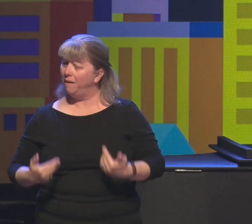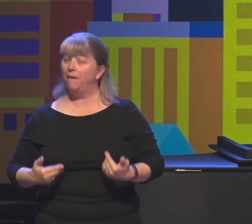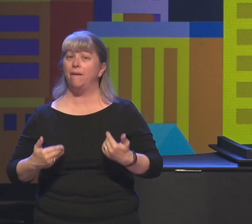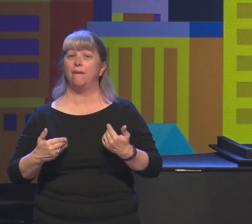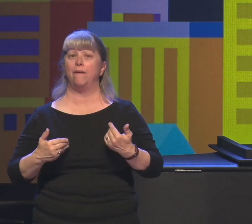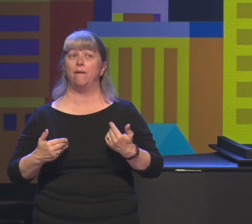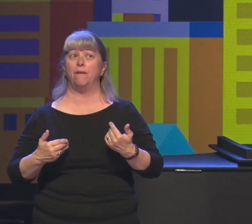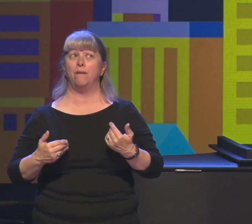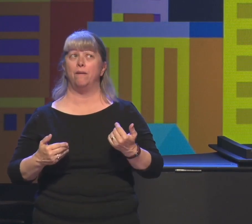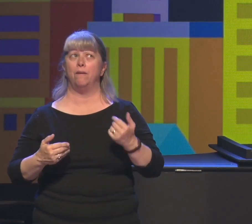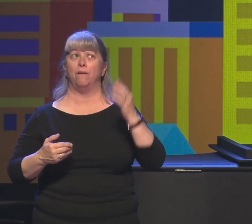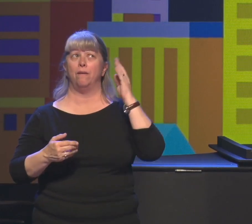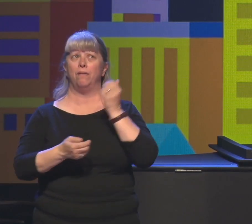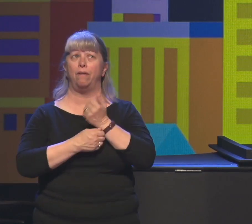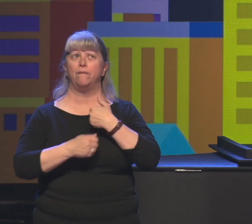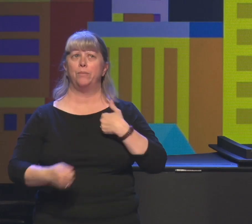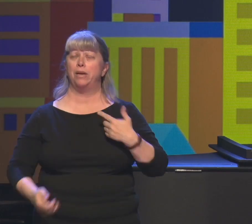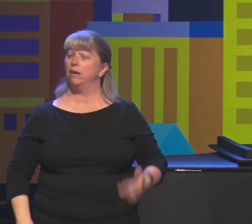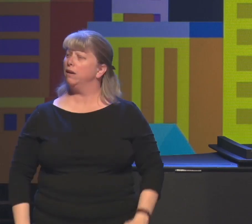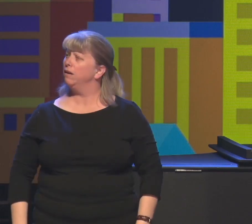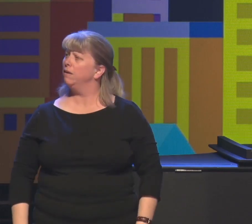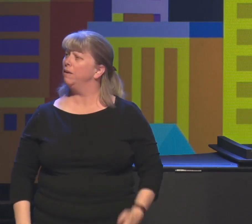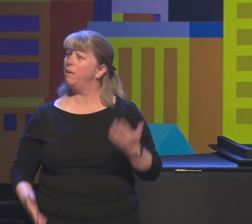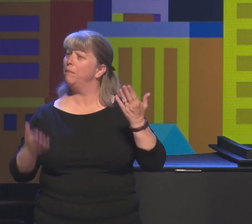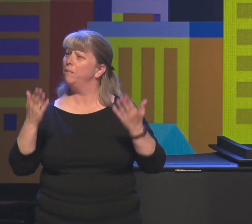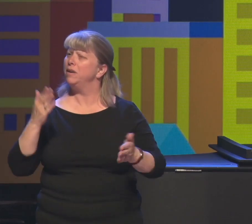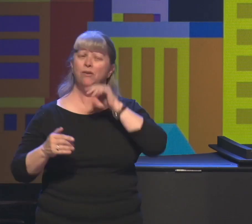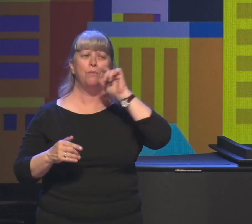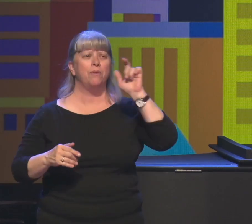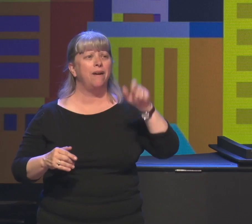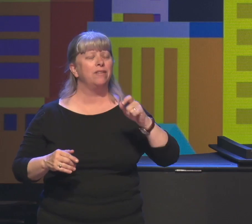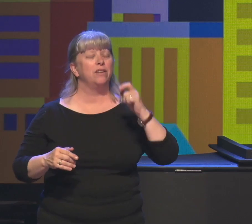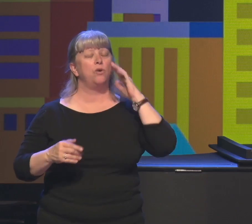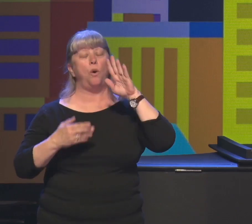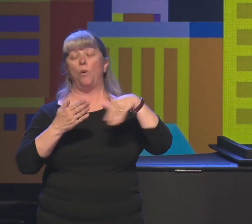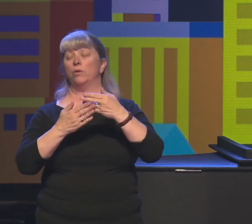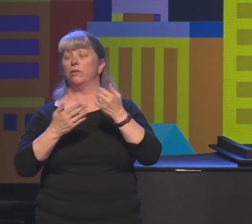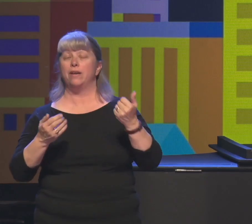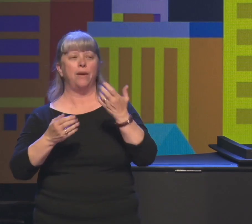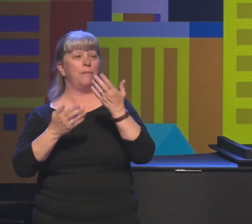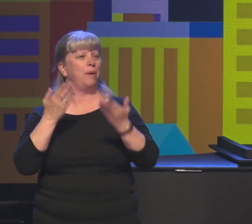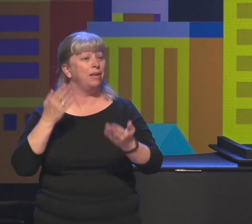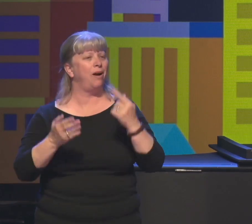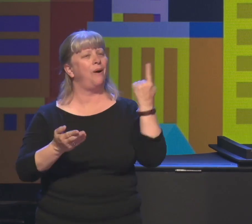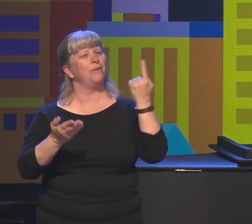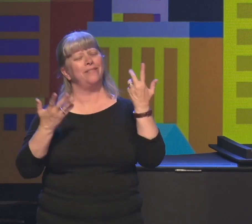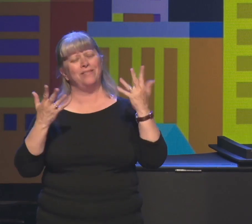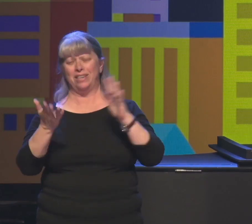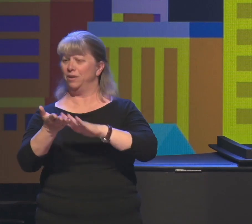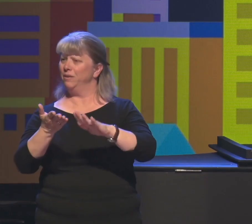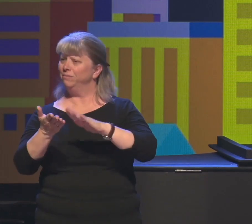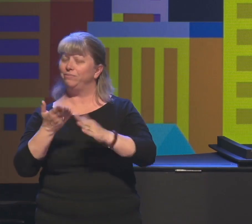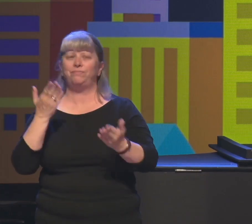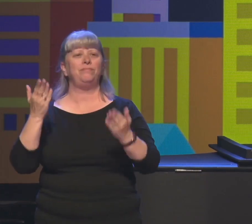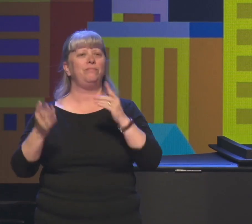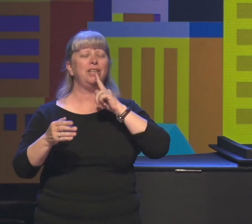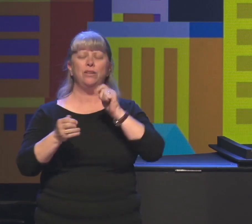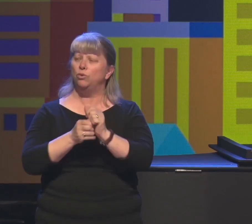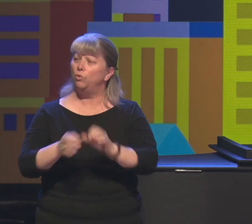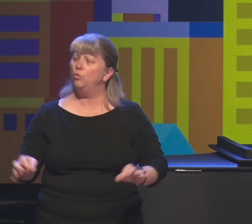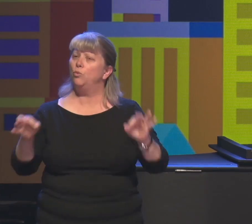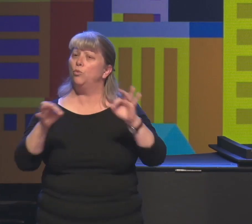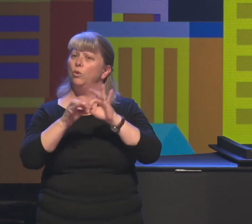loved by God. Maybe I don't have to have it all, but maybe I am actually forgiven. Maybe I am worthy of